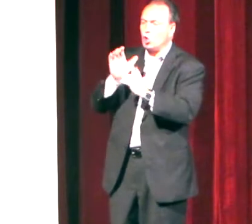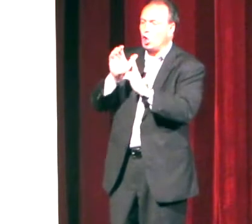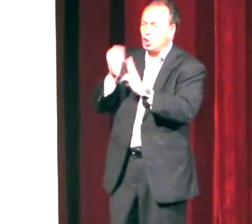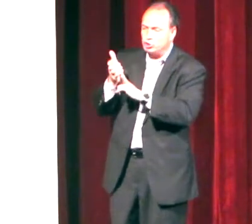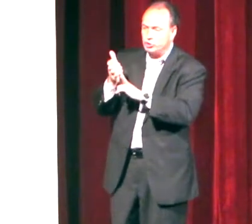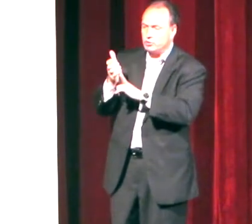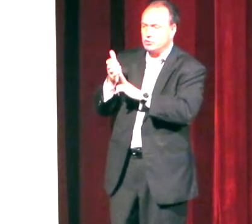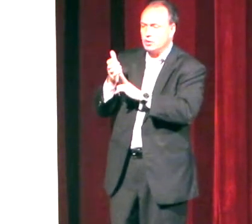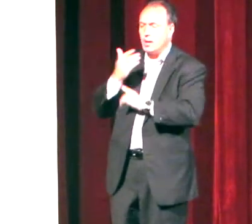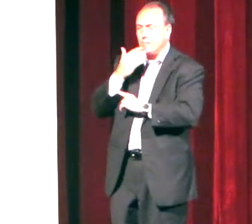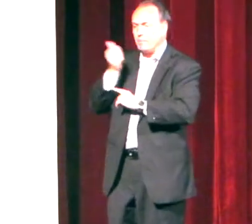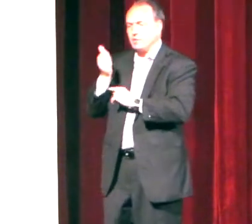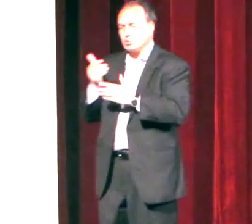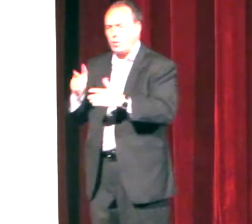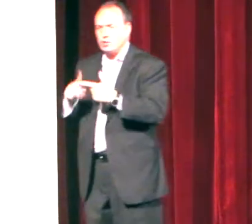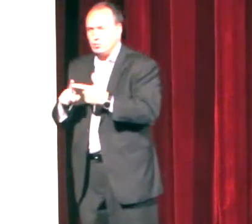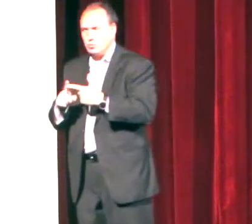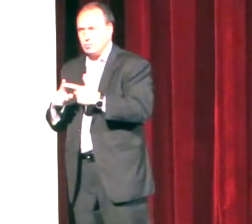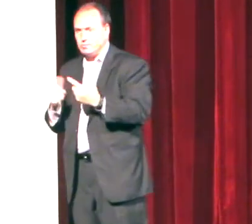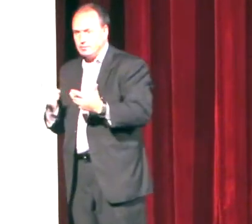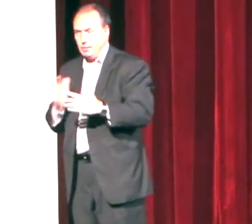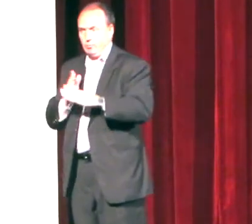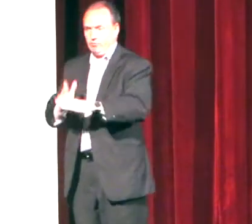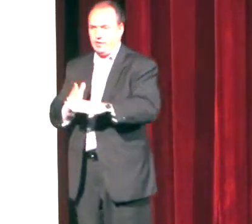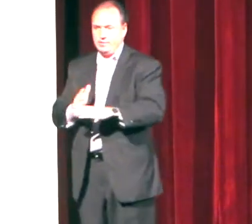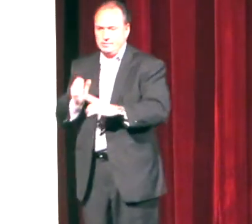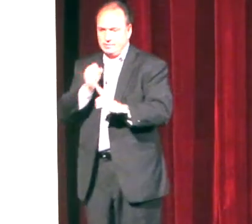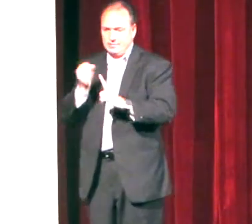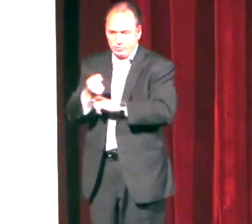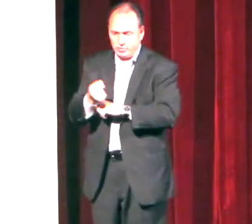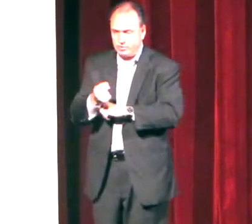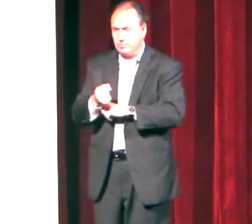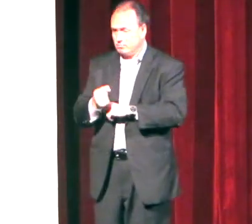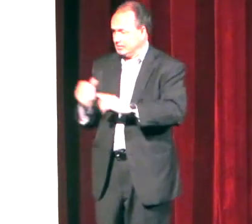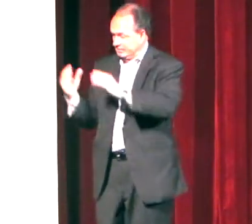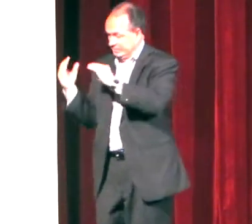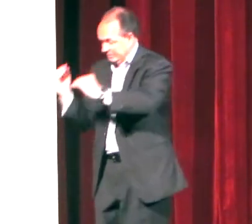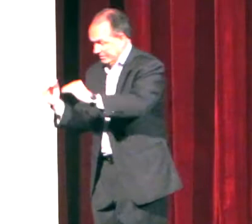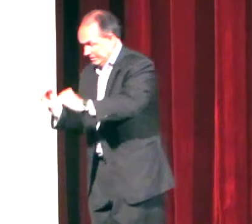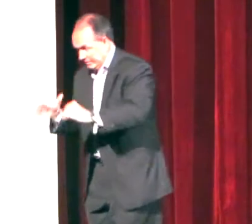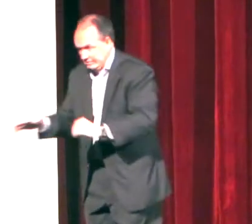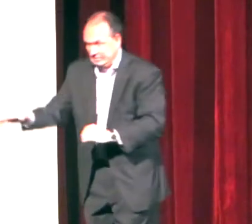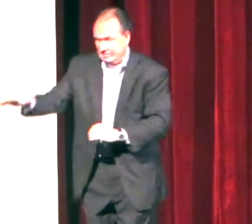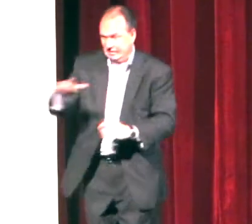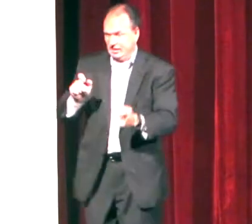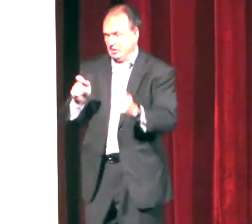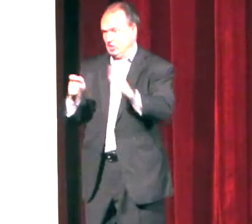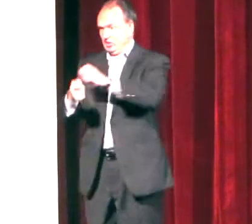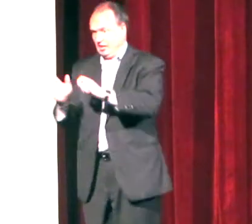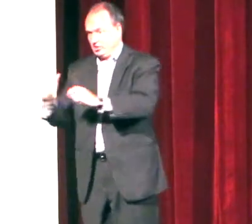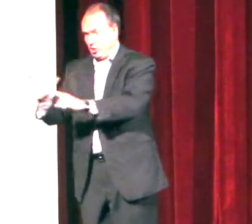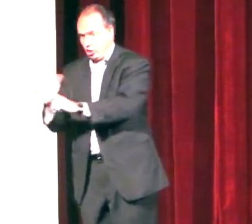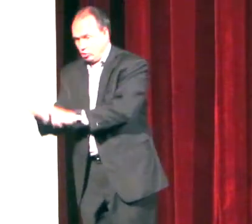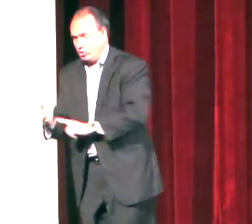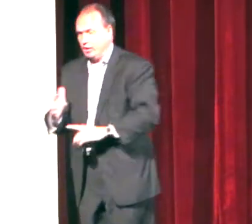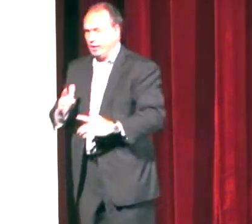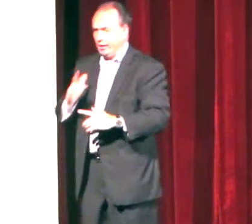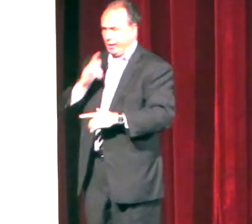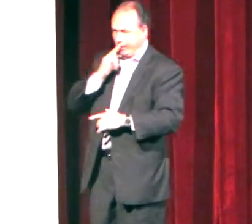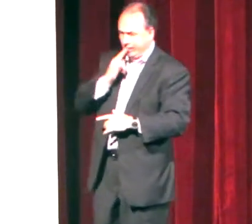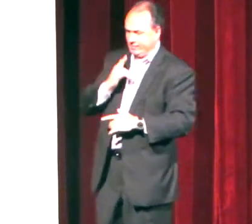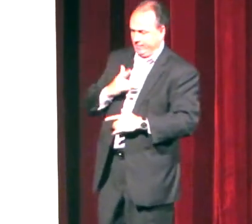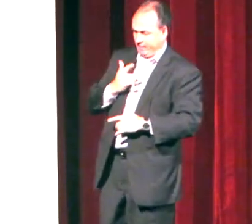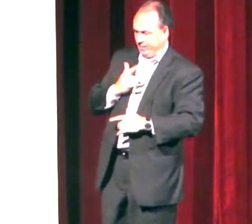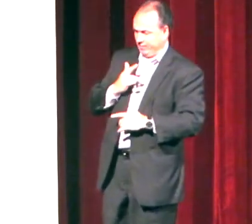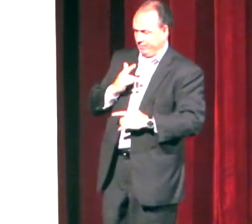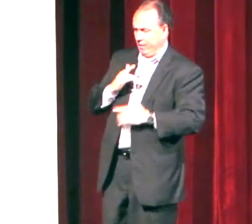The best prevention against an incident is school culture. And that's kids feeling